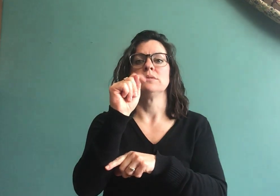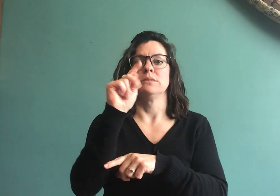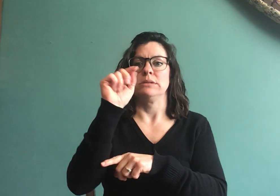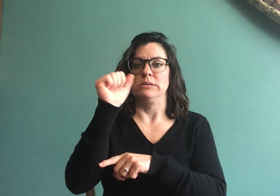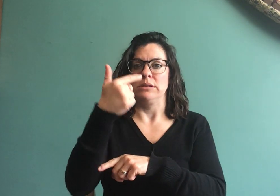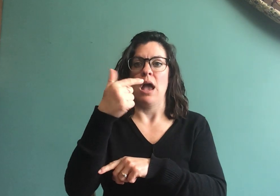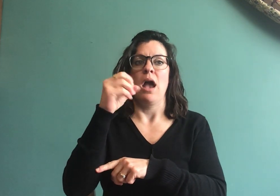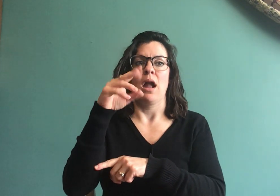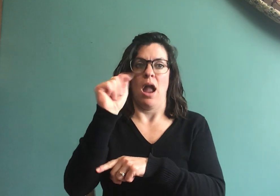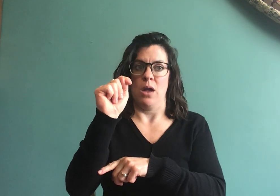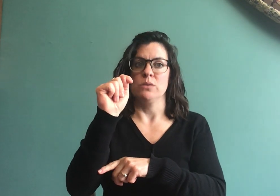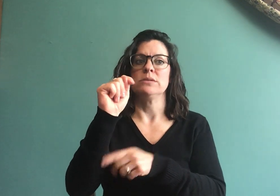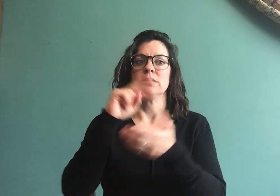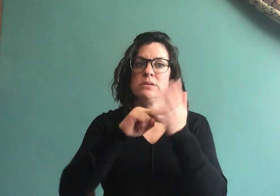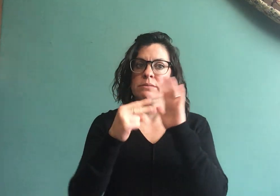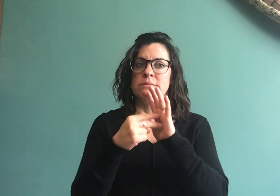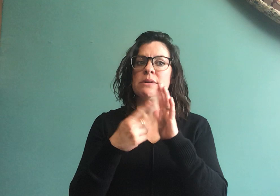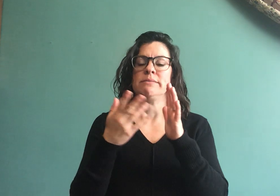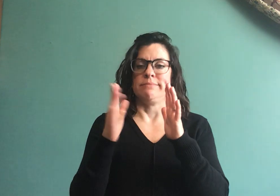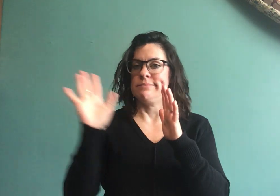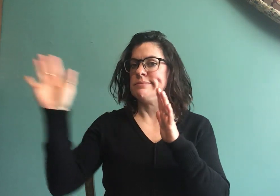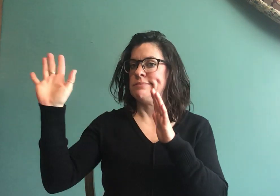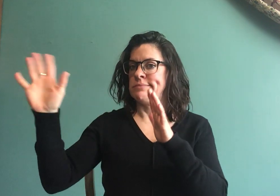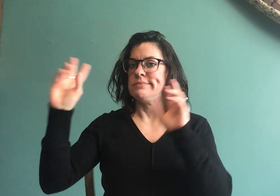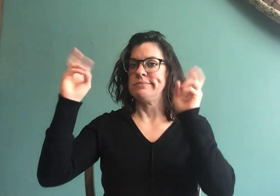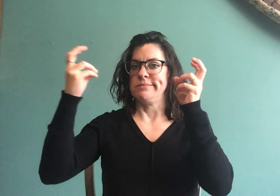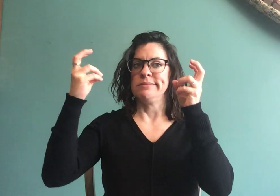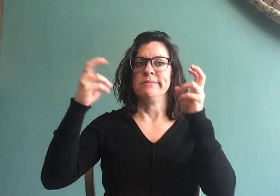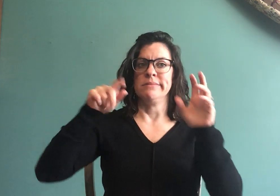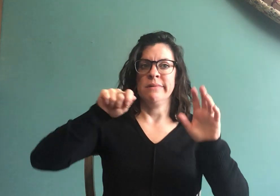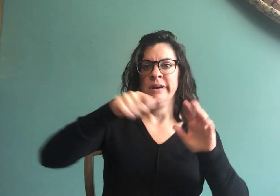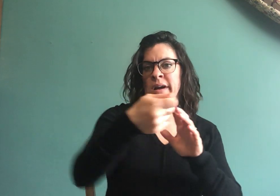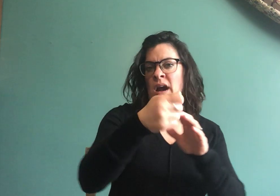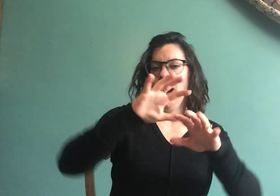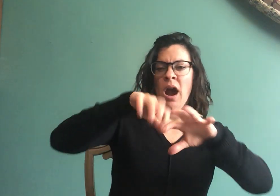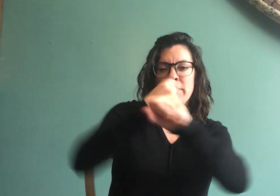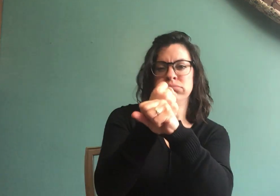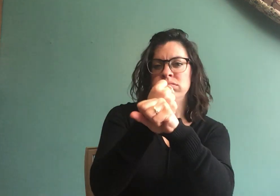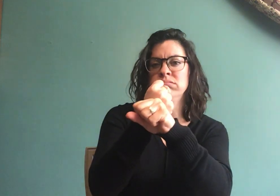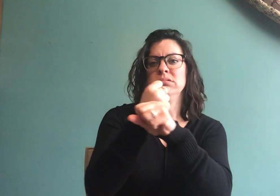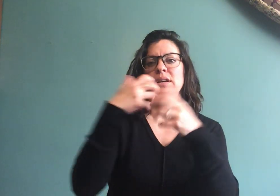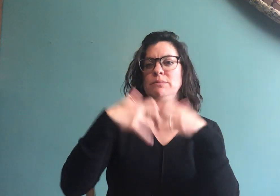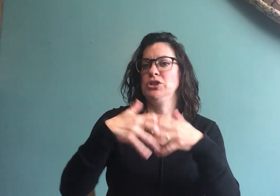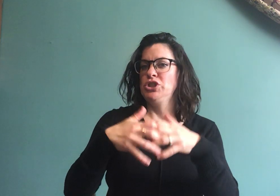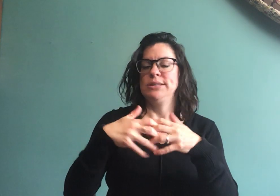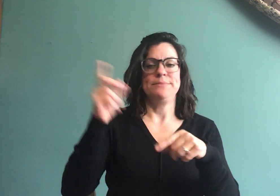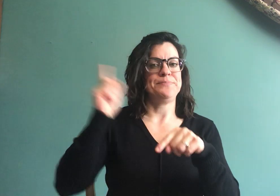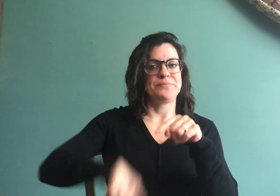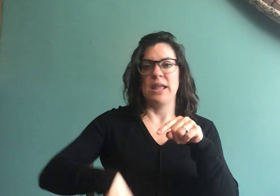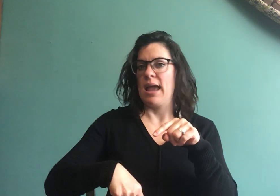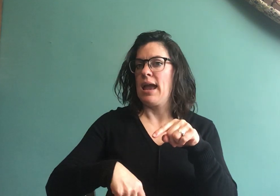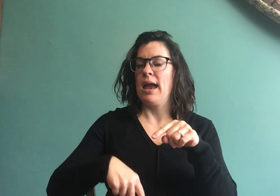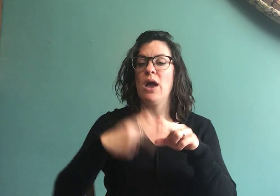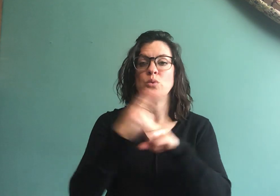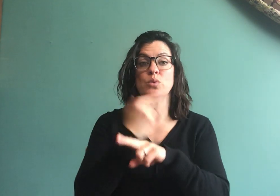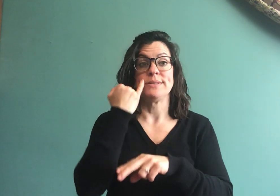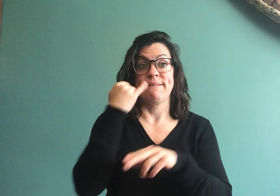right. Lock out, tag out. They don't get too heavy duty in this with this machine